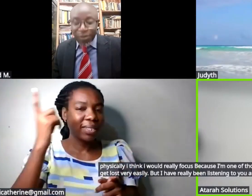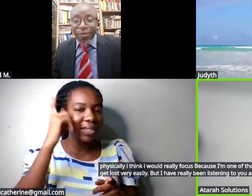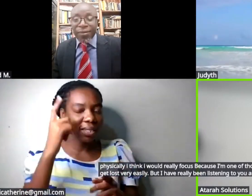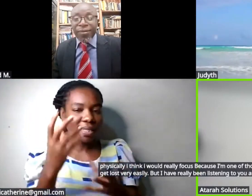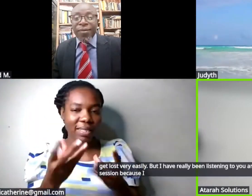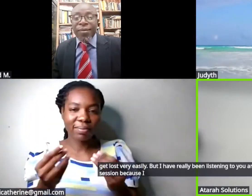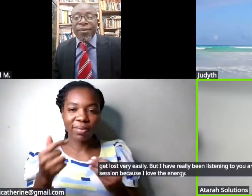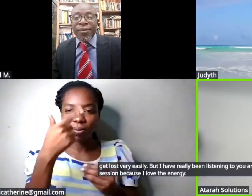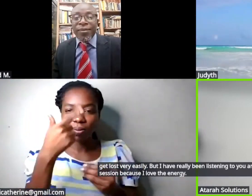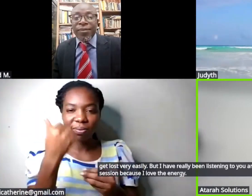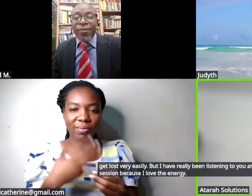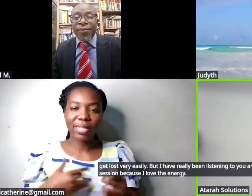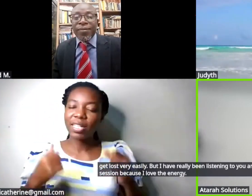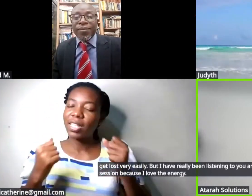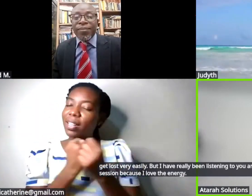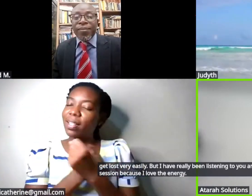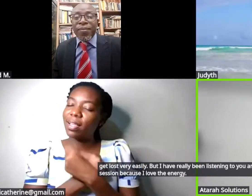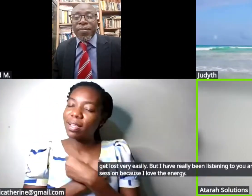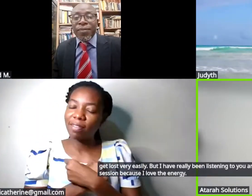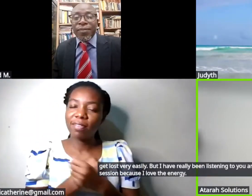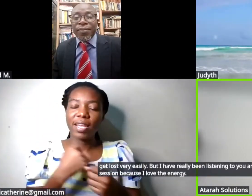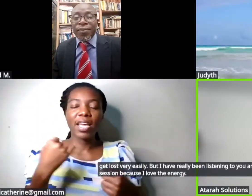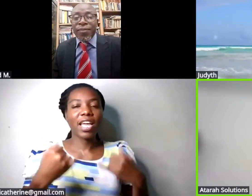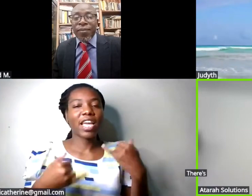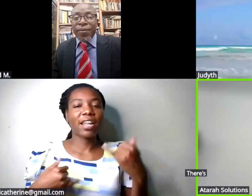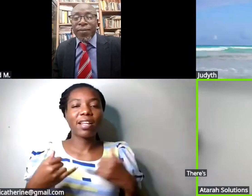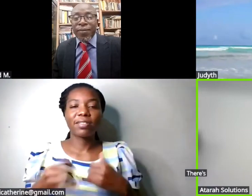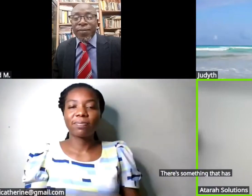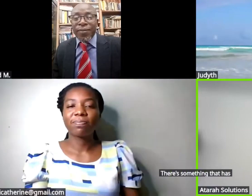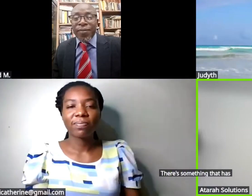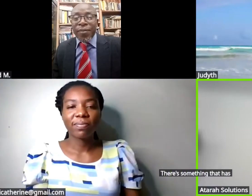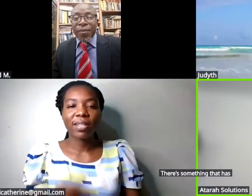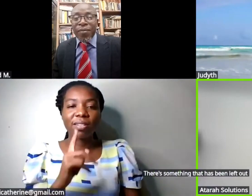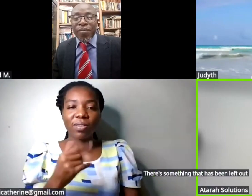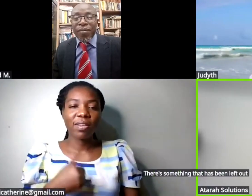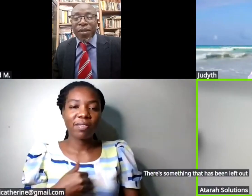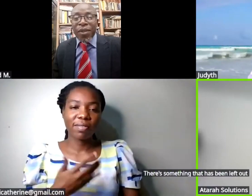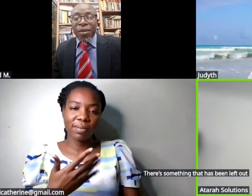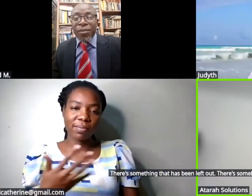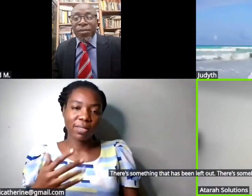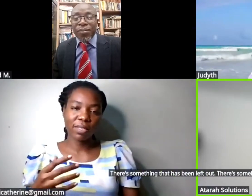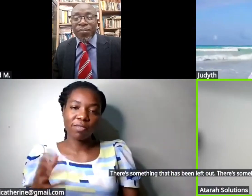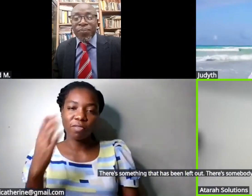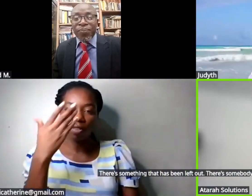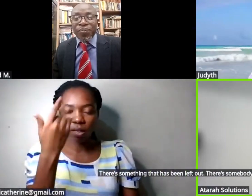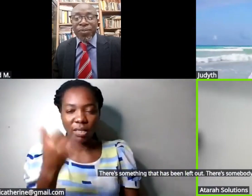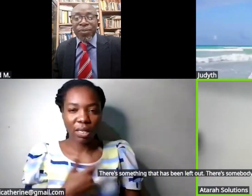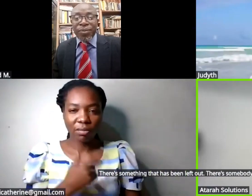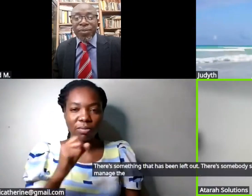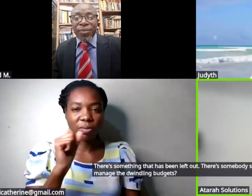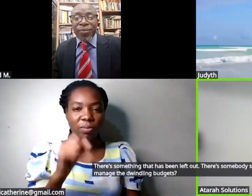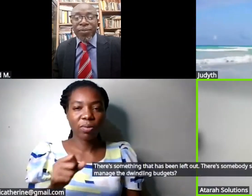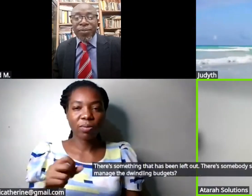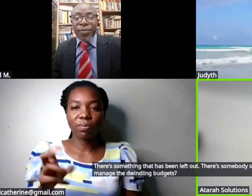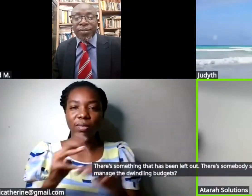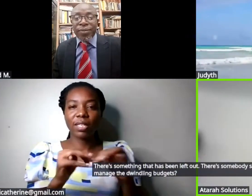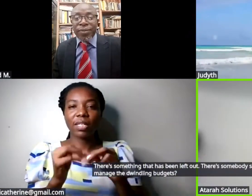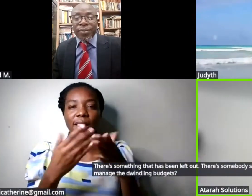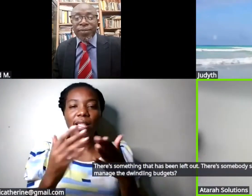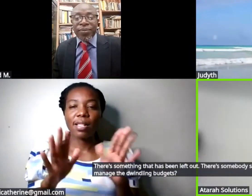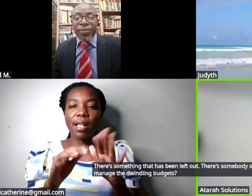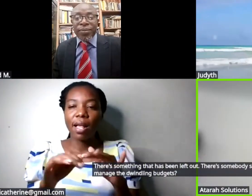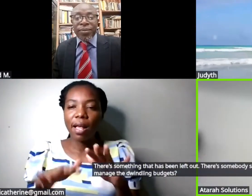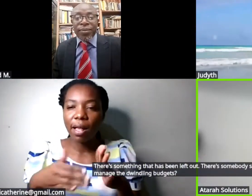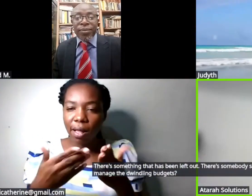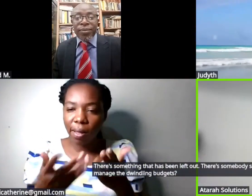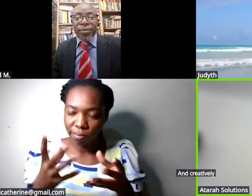the energy. There's something that has been left out. There's somebody who's saying, how do we manage the dwindling budgets and